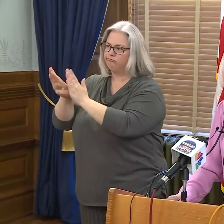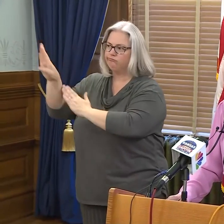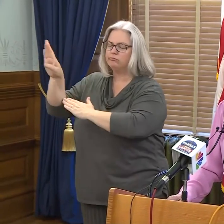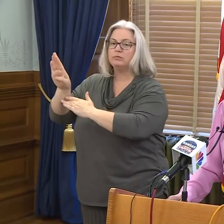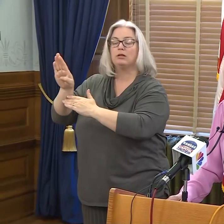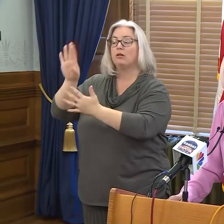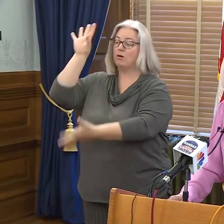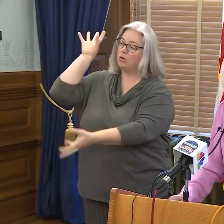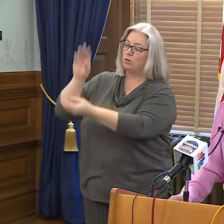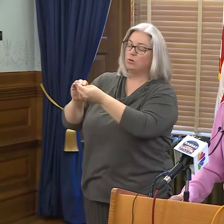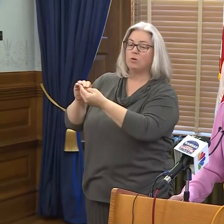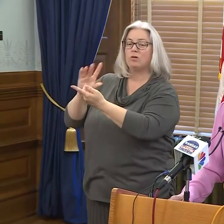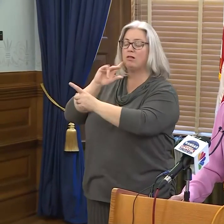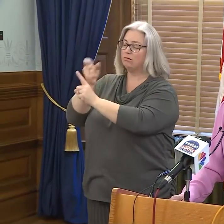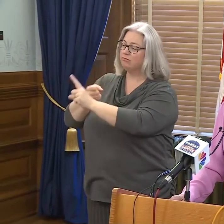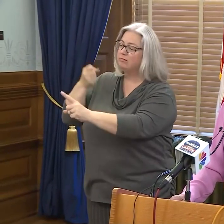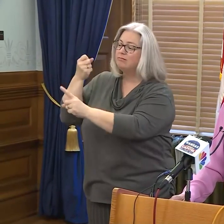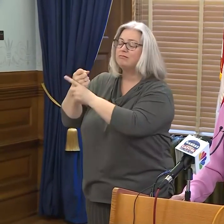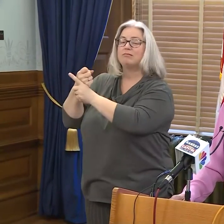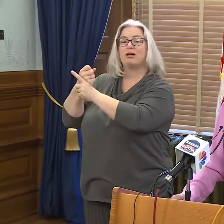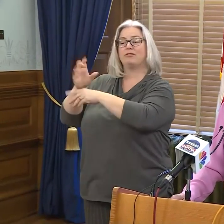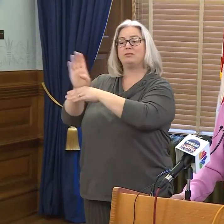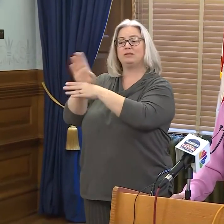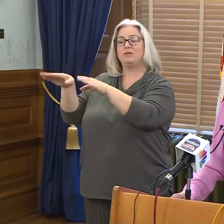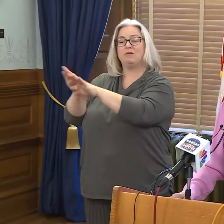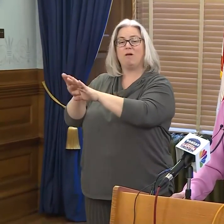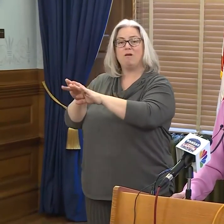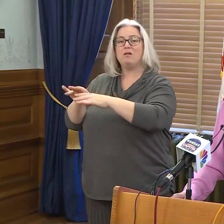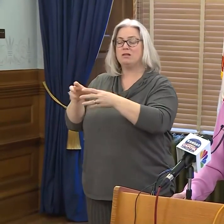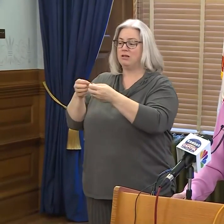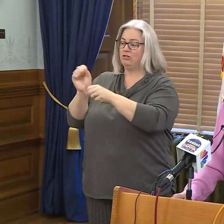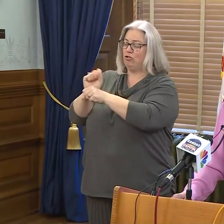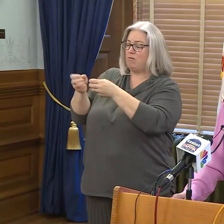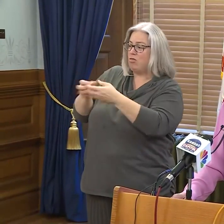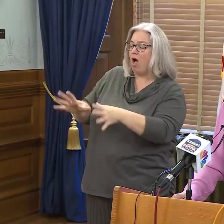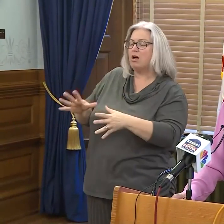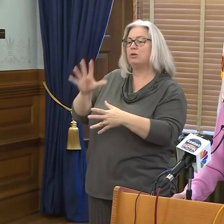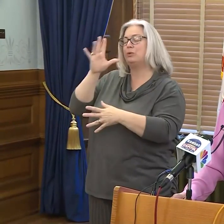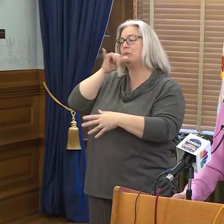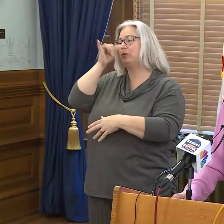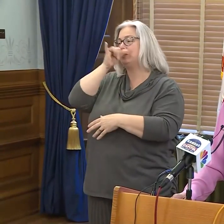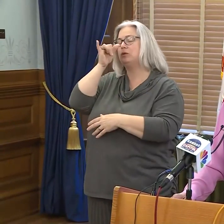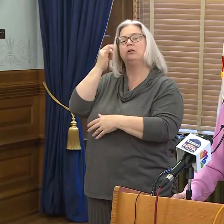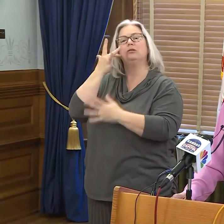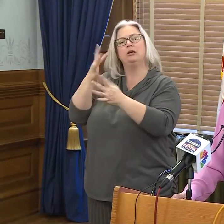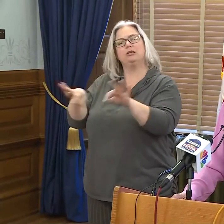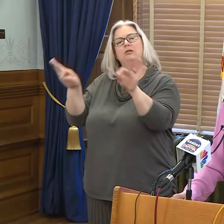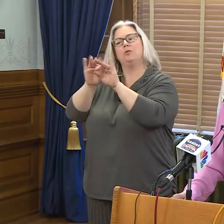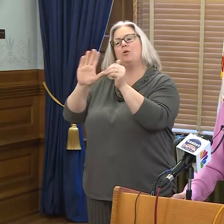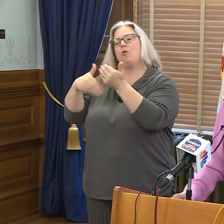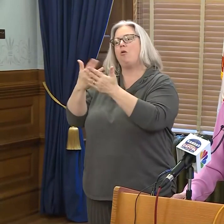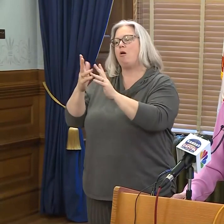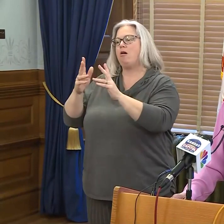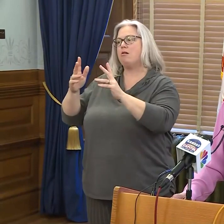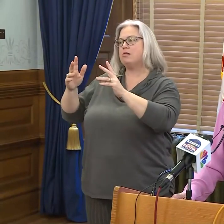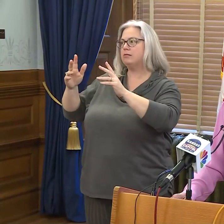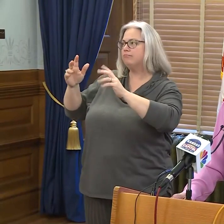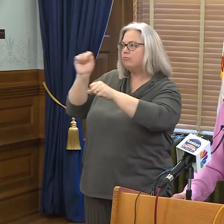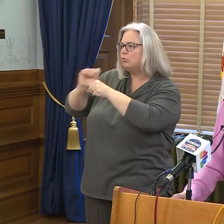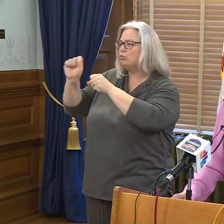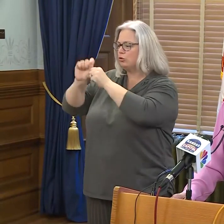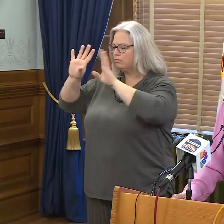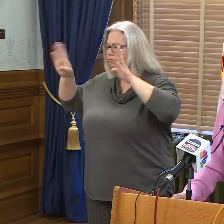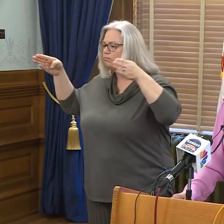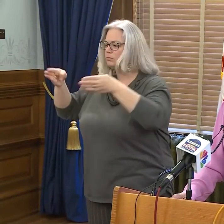business closings and job losses has been staggering, which is why we must bring all forces to bear in getting